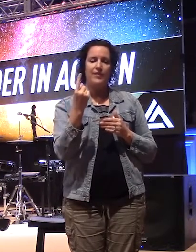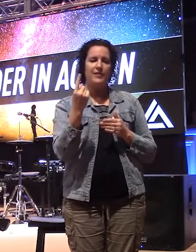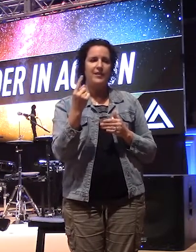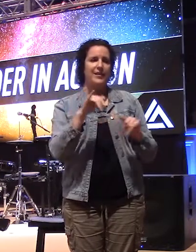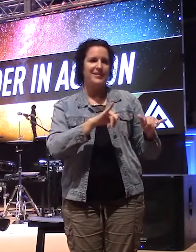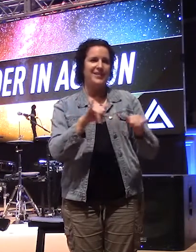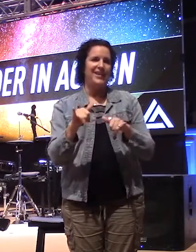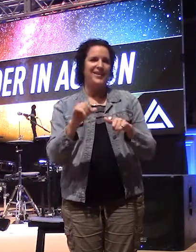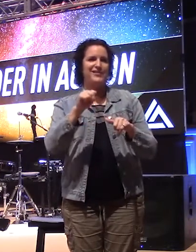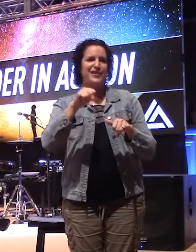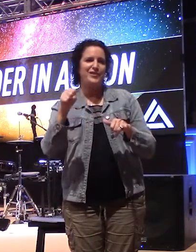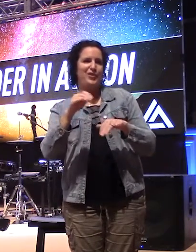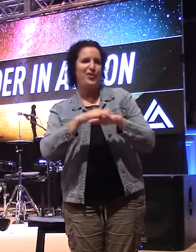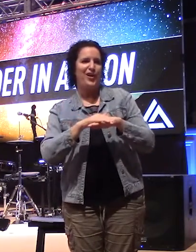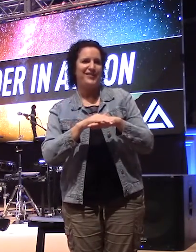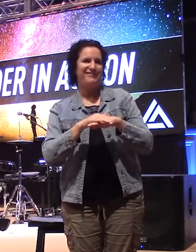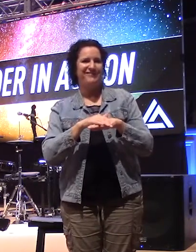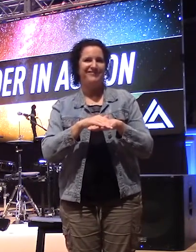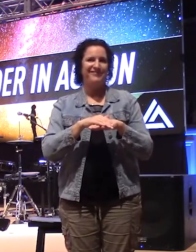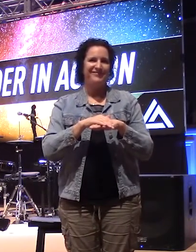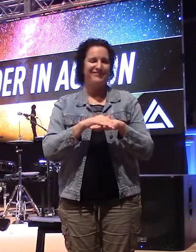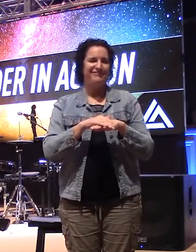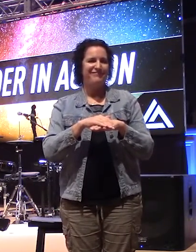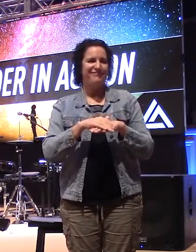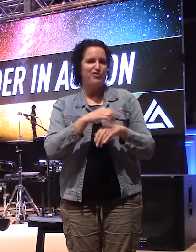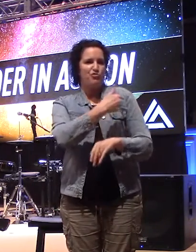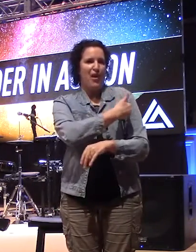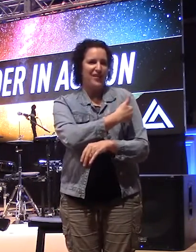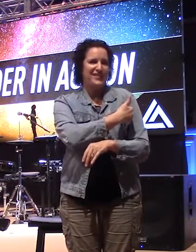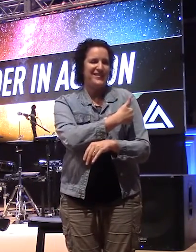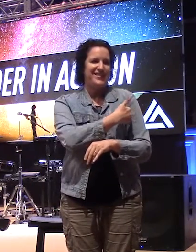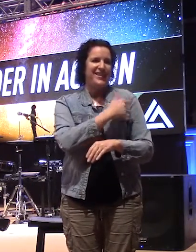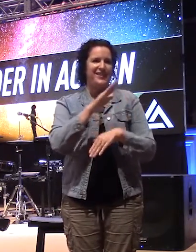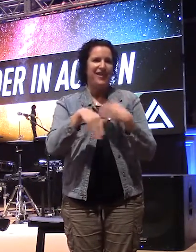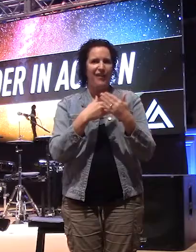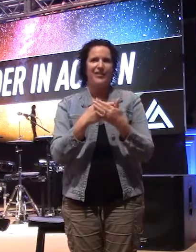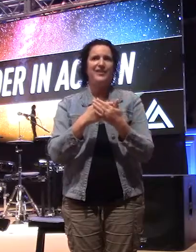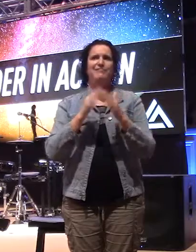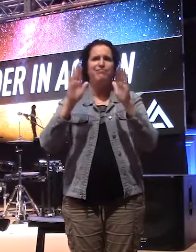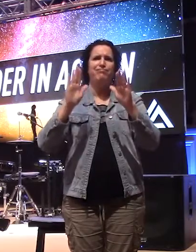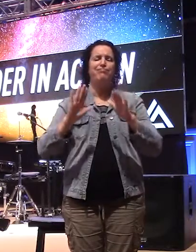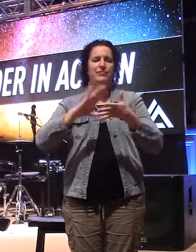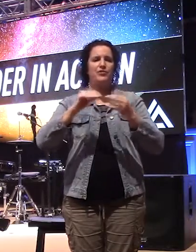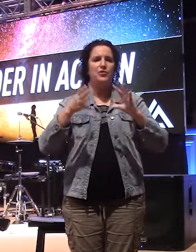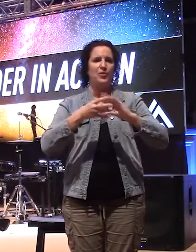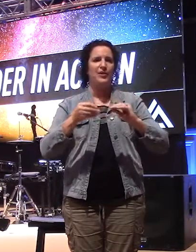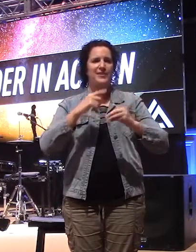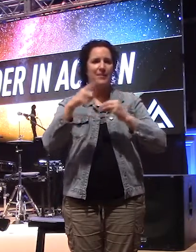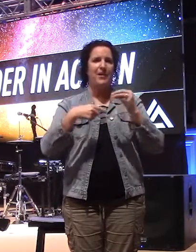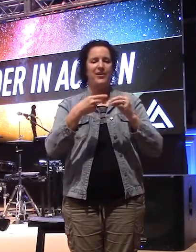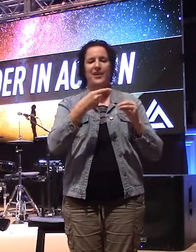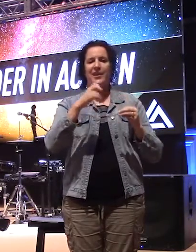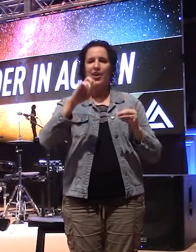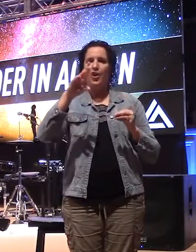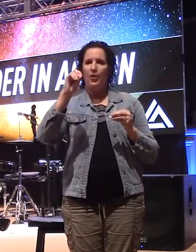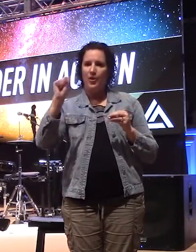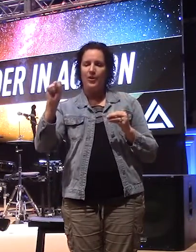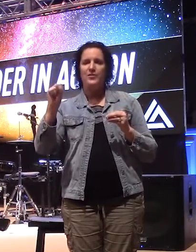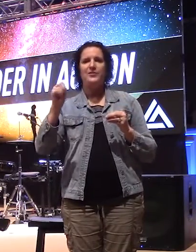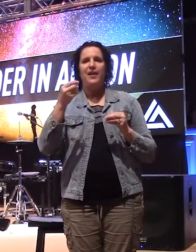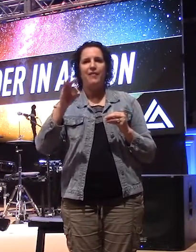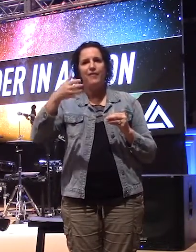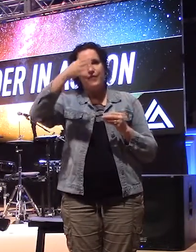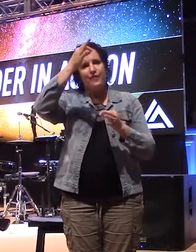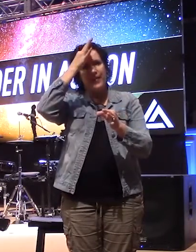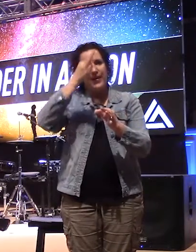school on steroids, right? I mean, it's all these incredible stories of these incredible heroes of the faith,